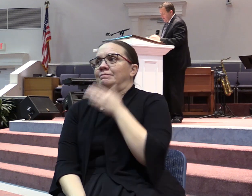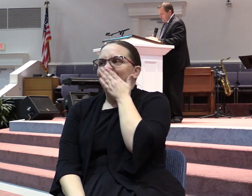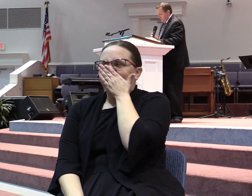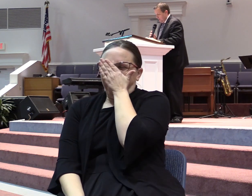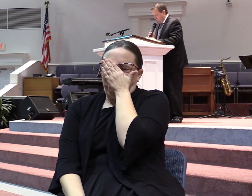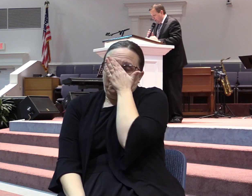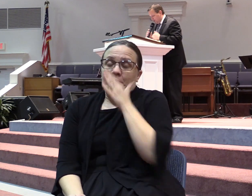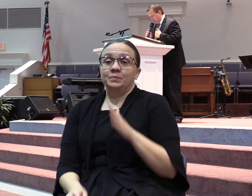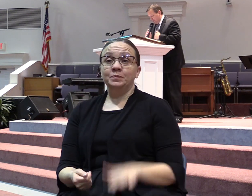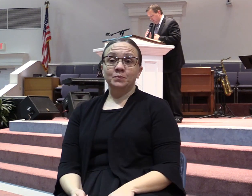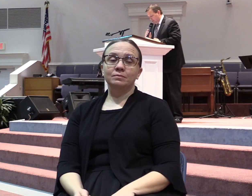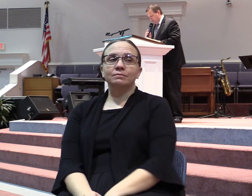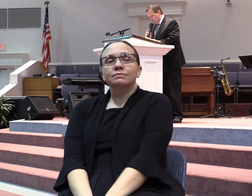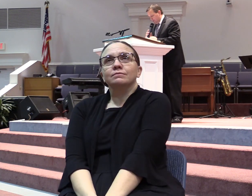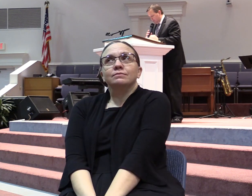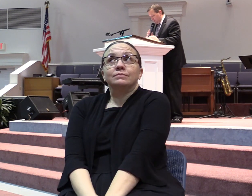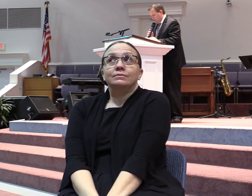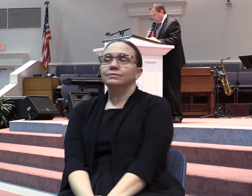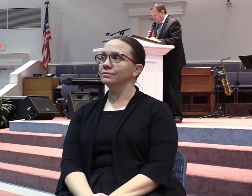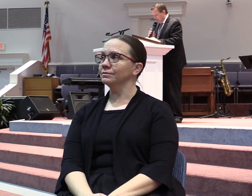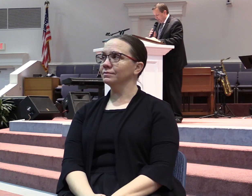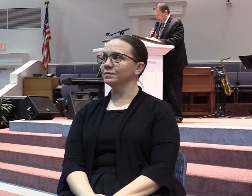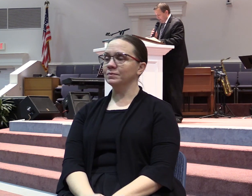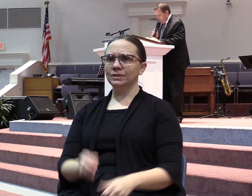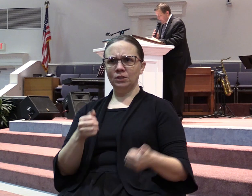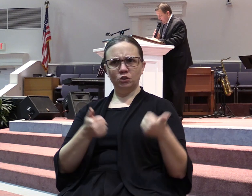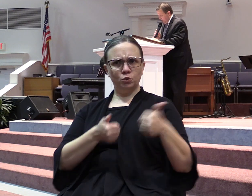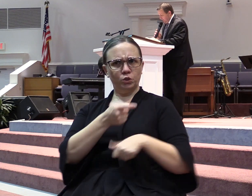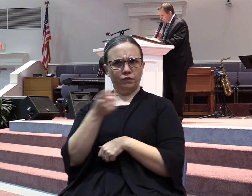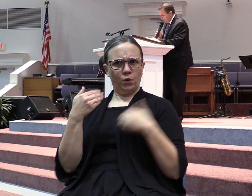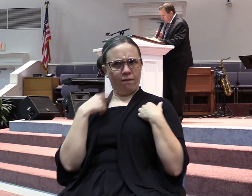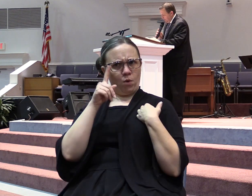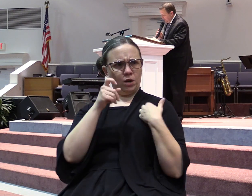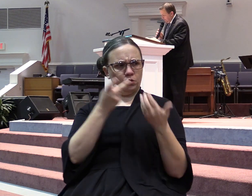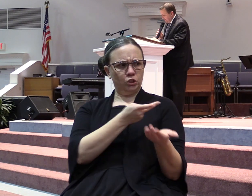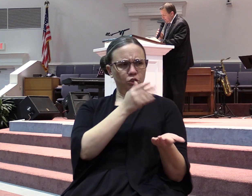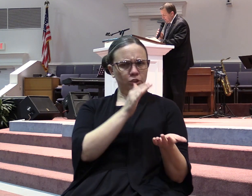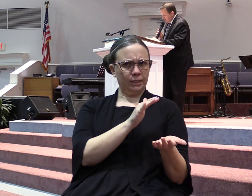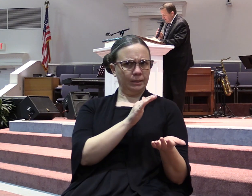So which one of you, having 100 sheep,